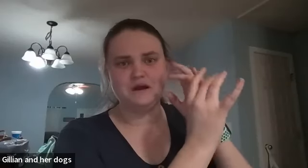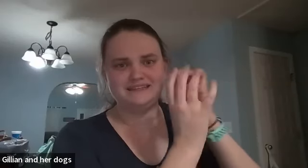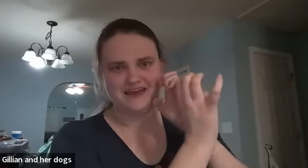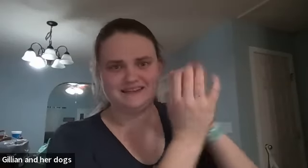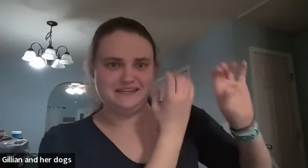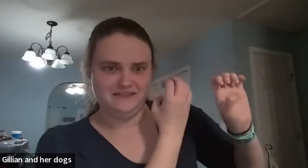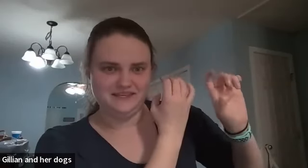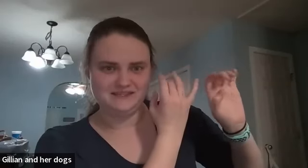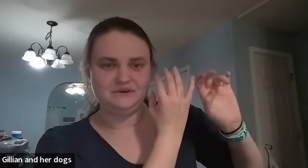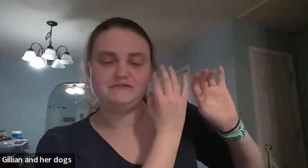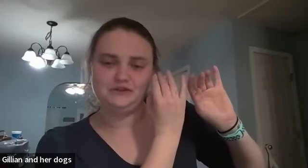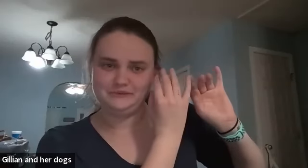did that instead of this, but flute.